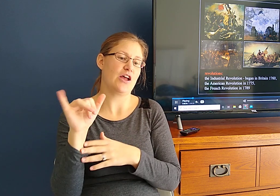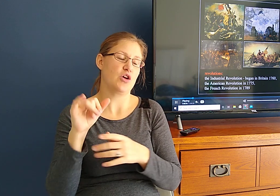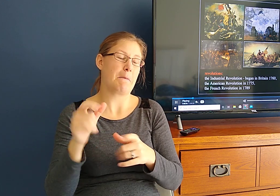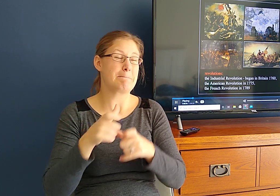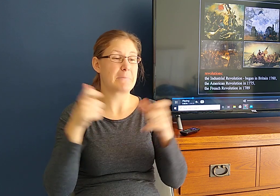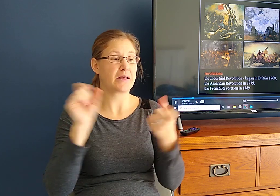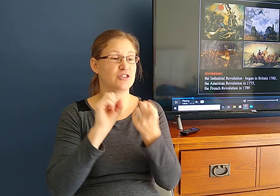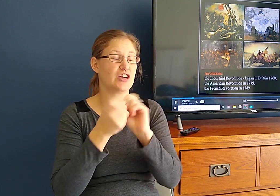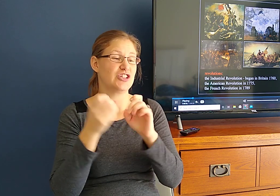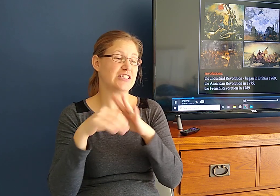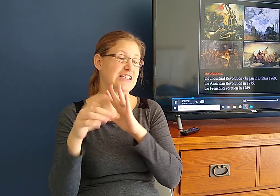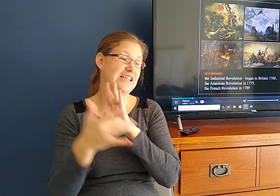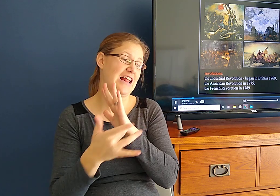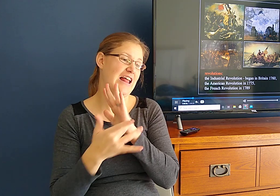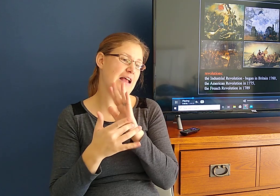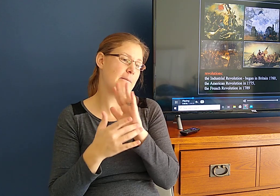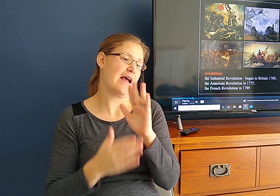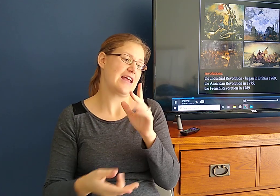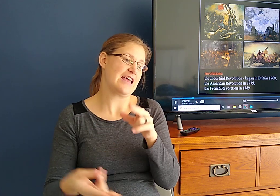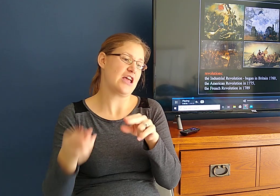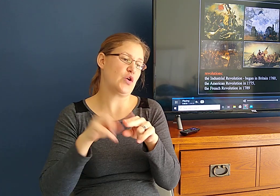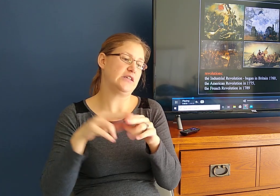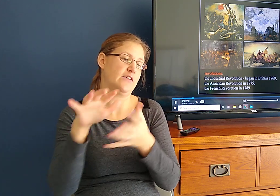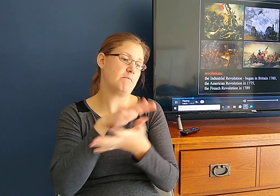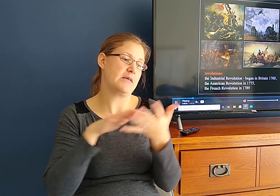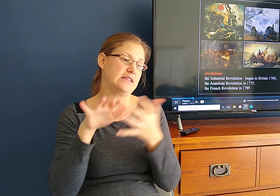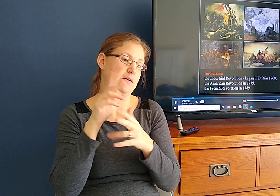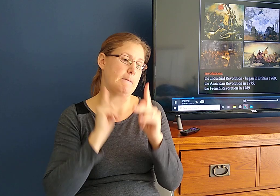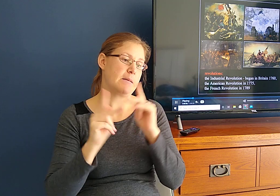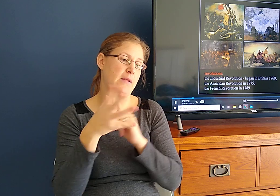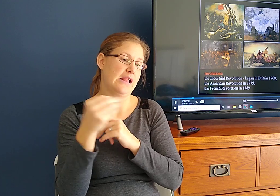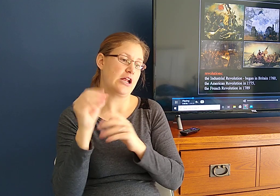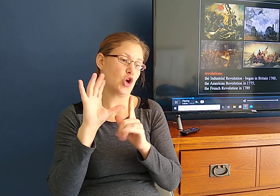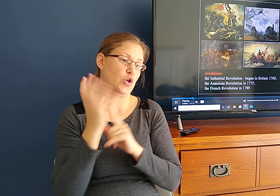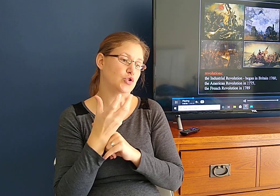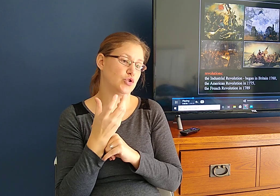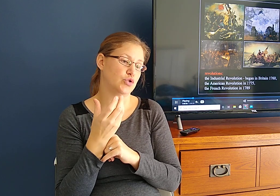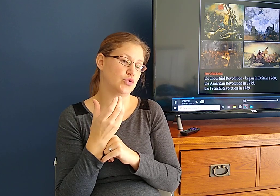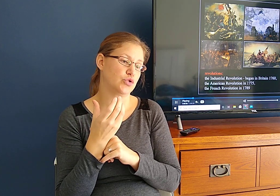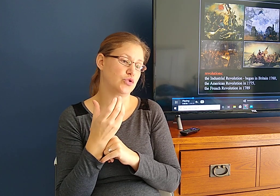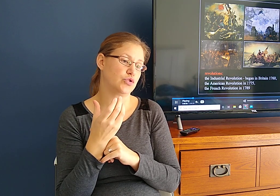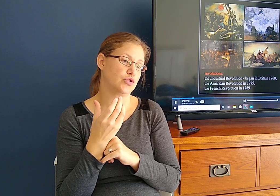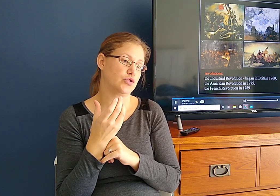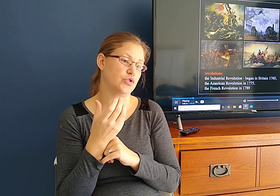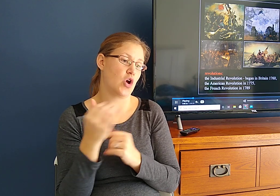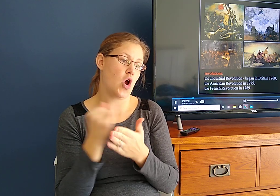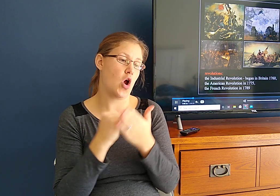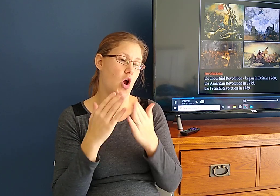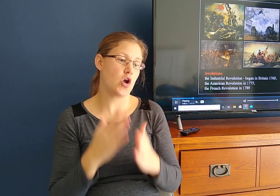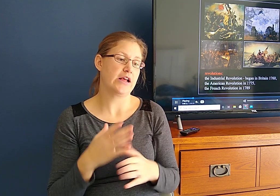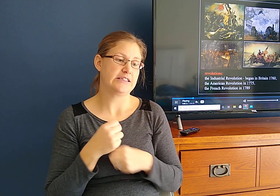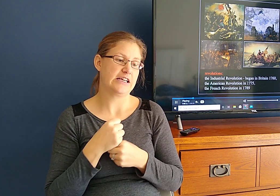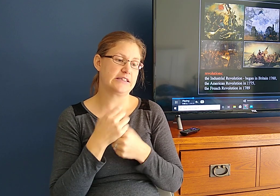and by increased mixing of people and cultures. Artists simply expressed these